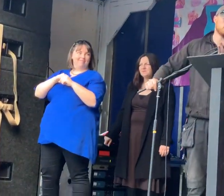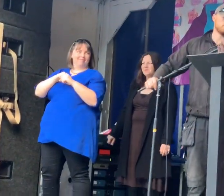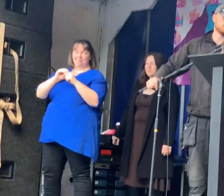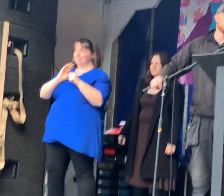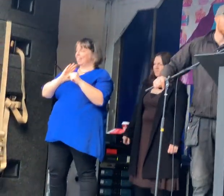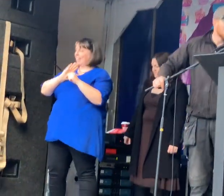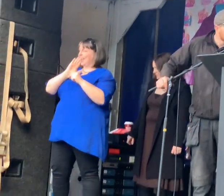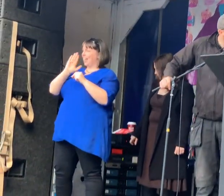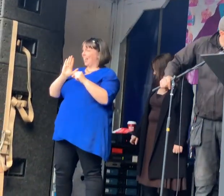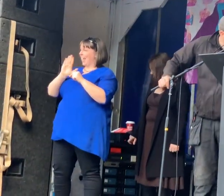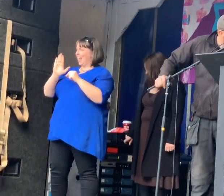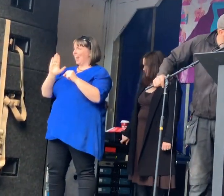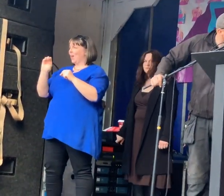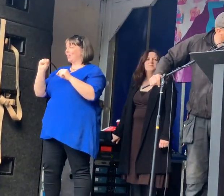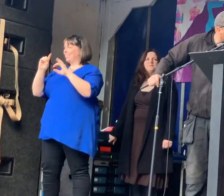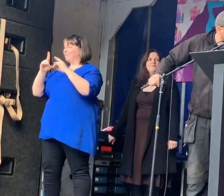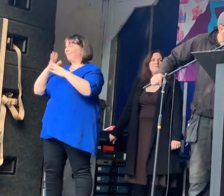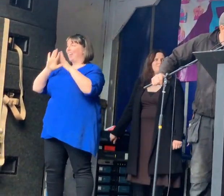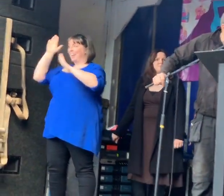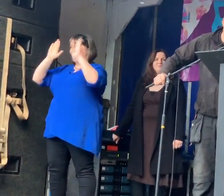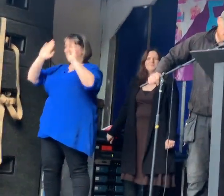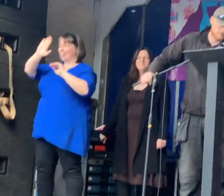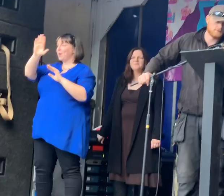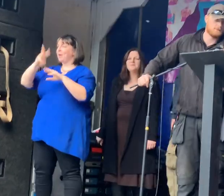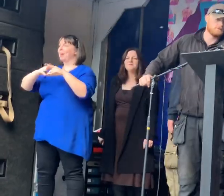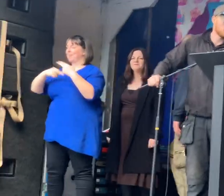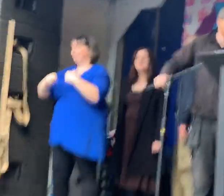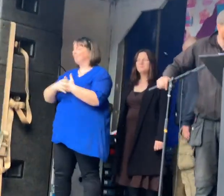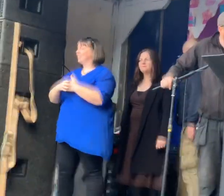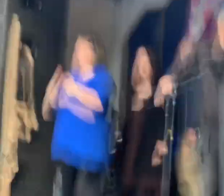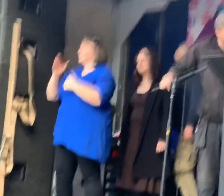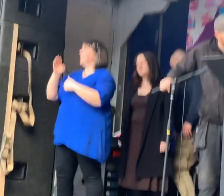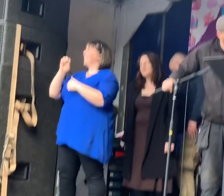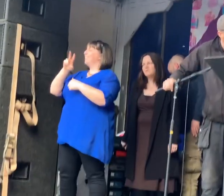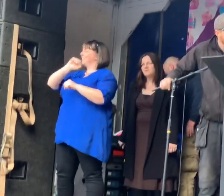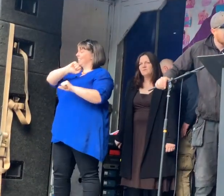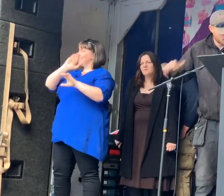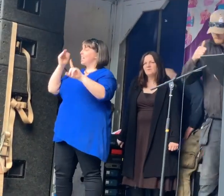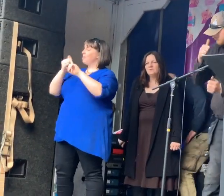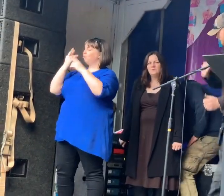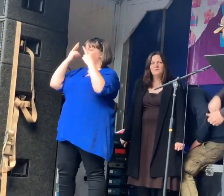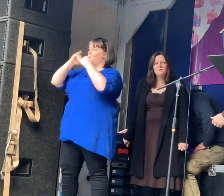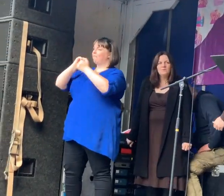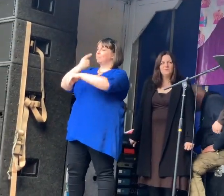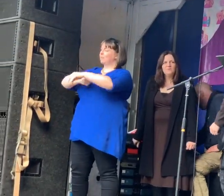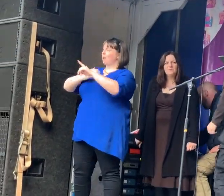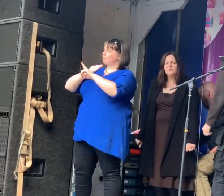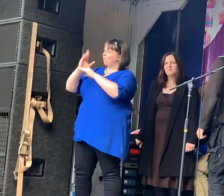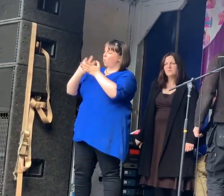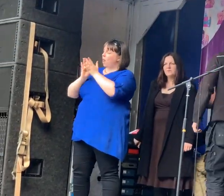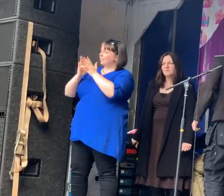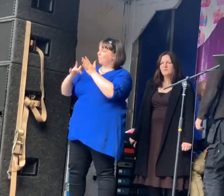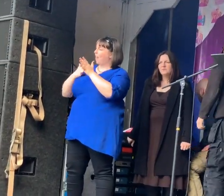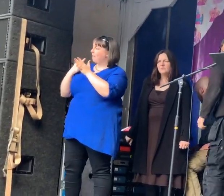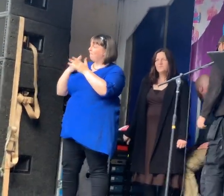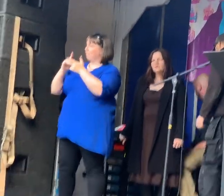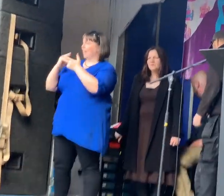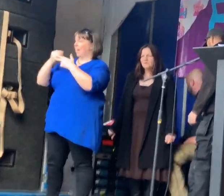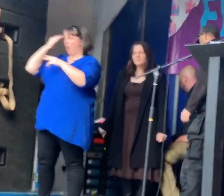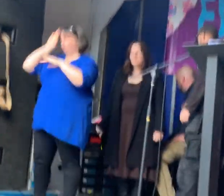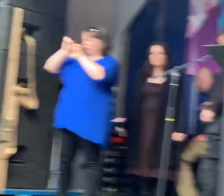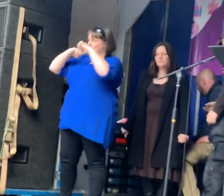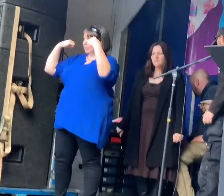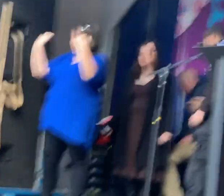Hello, Sock Dems, that's hello. You're very welcome. Evie's aim is to represent those with disabilities to improve quality of life in